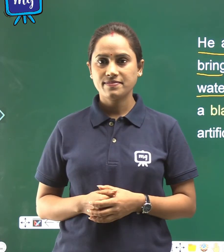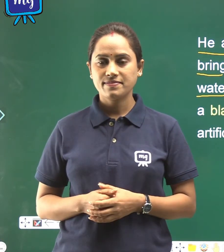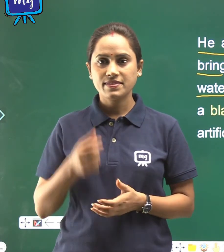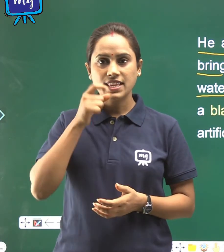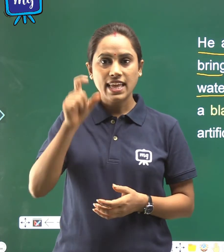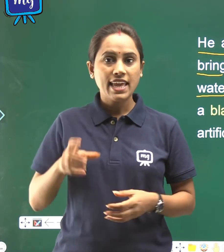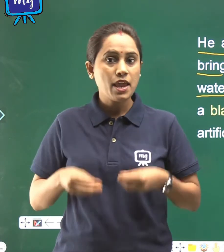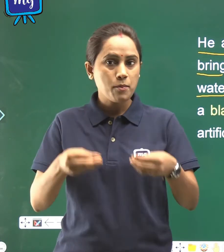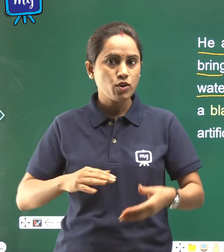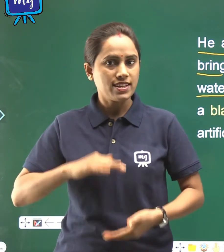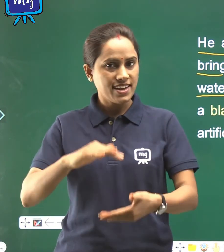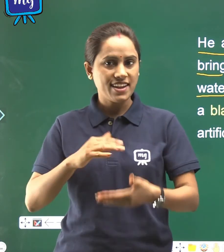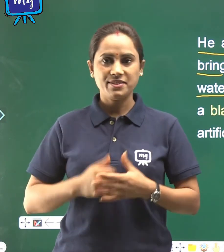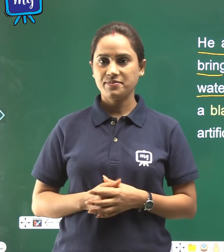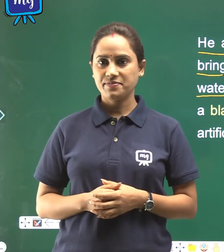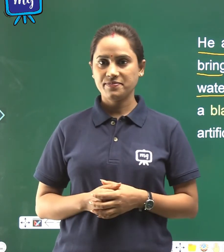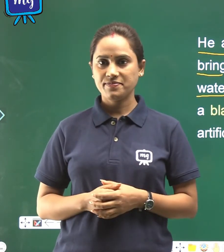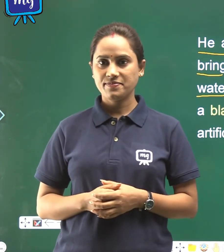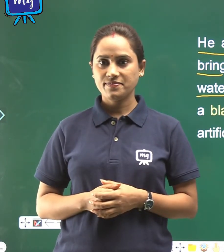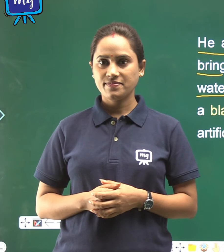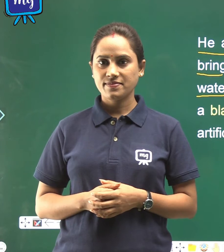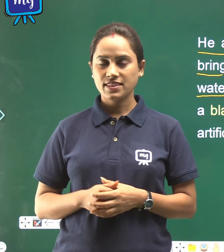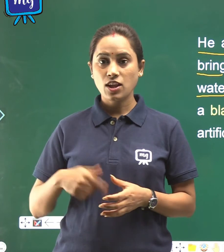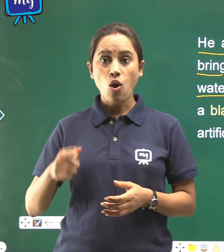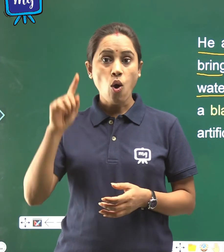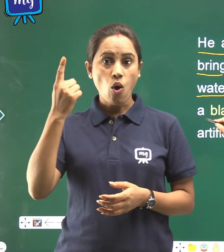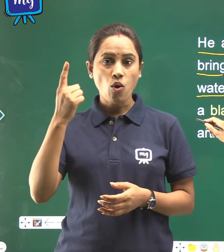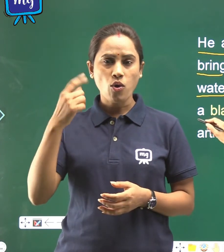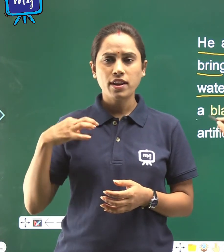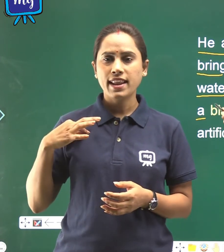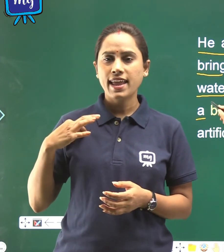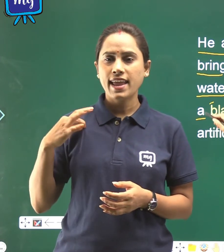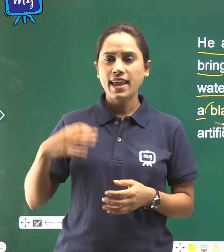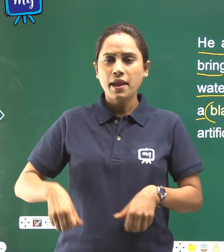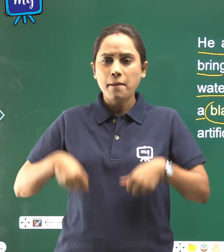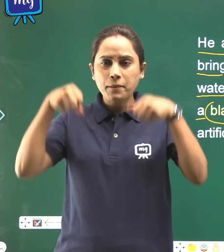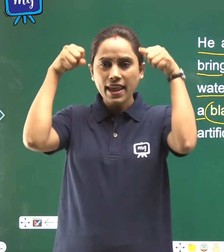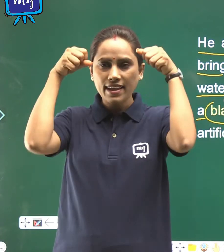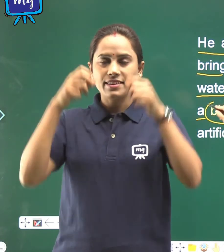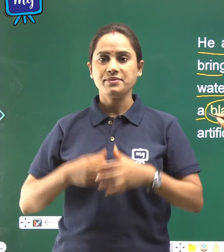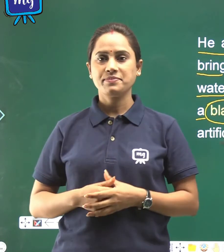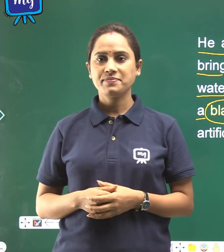He put the child on a blanket